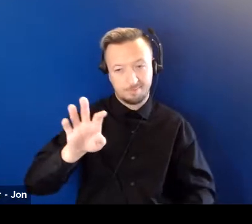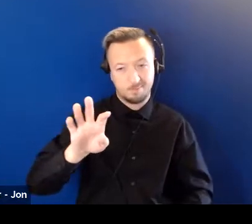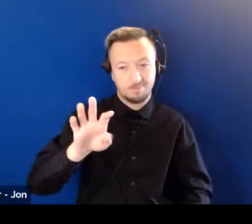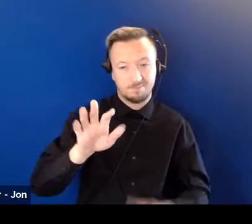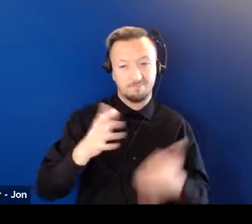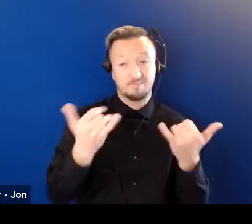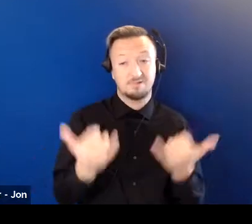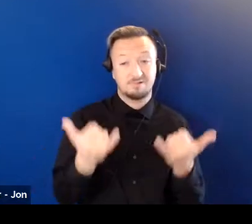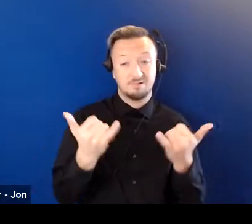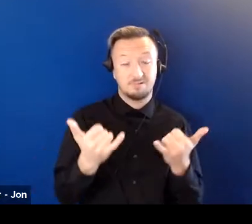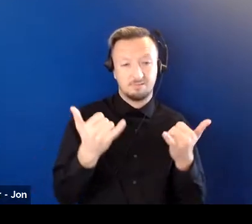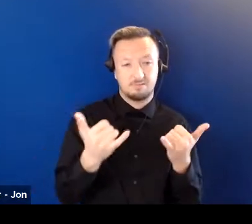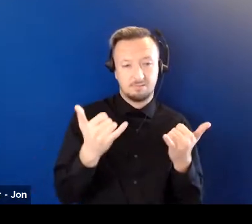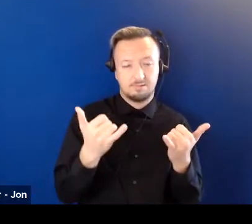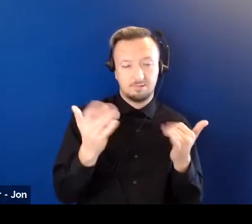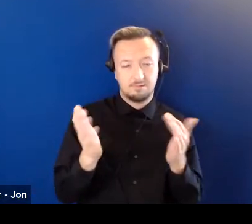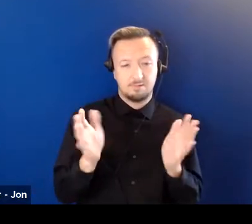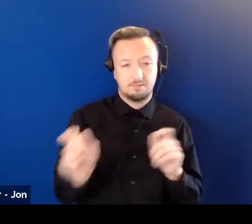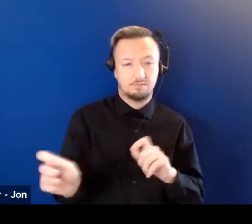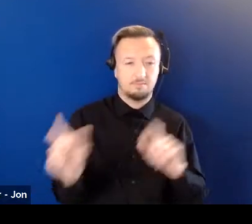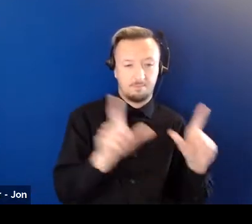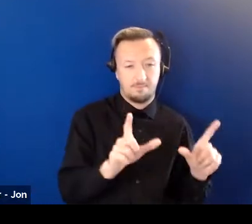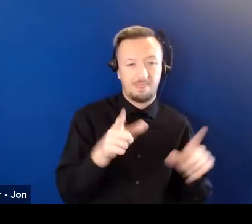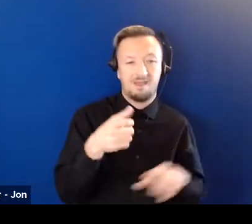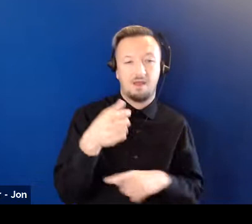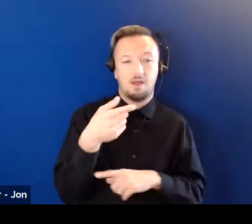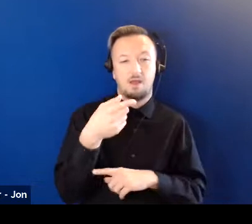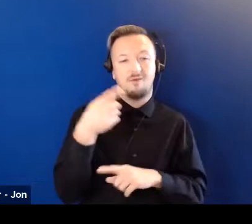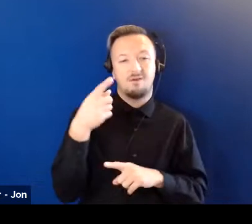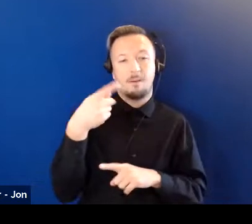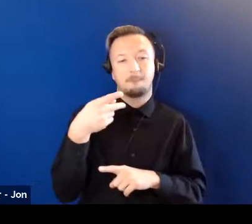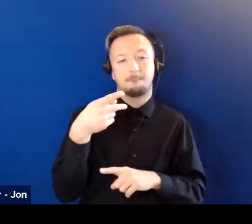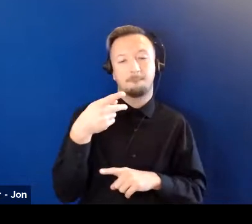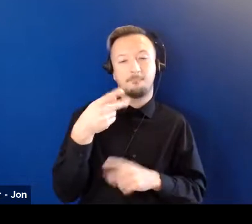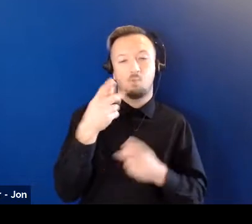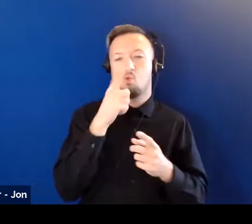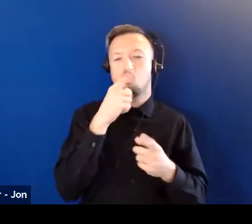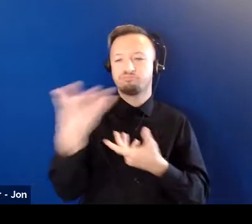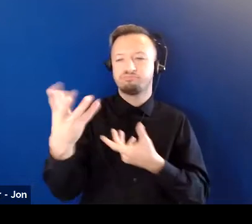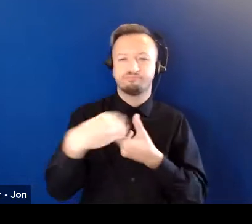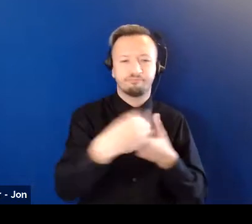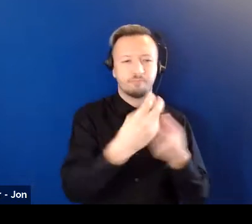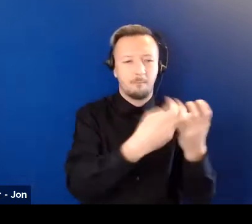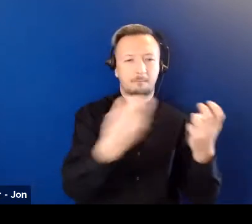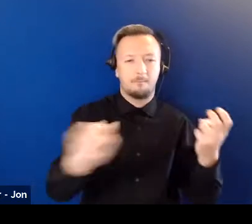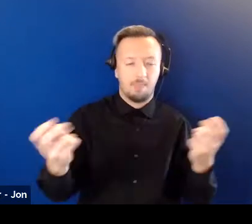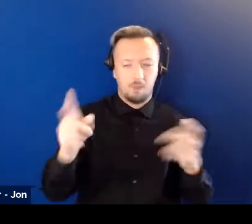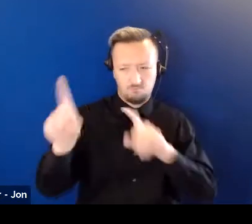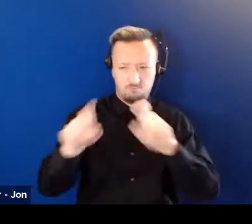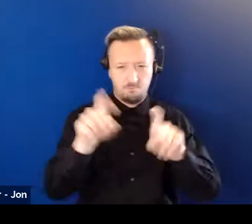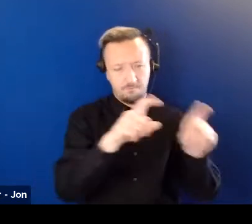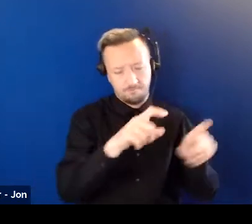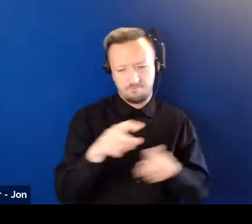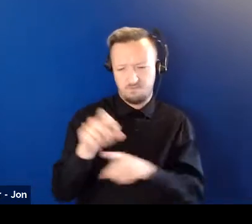next on the next slide to the panelist questions. We thought it would be important for folks to understand why the CIL